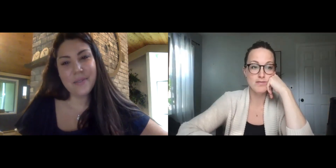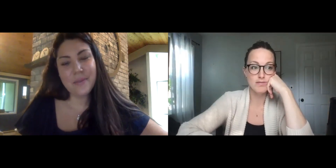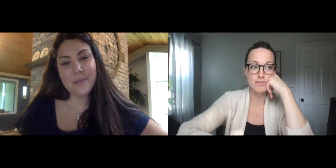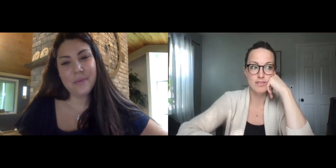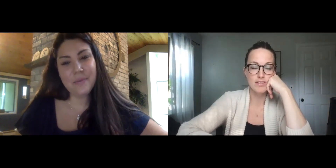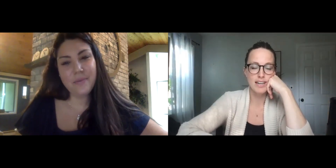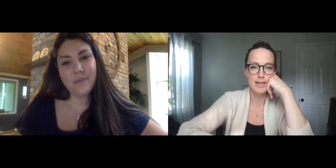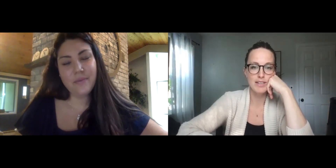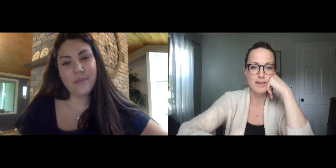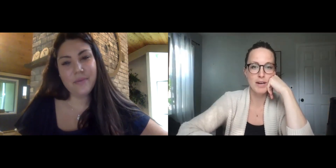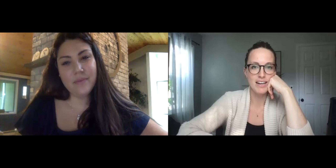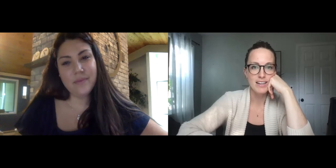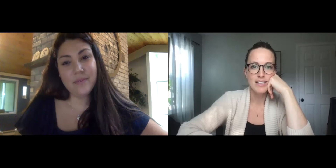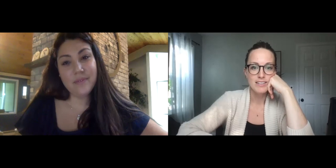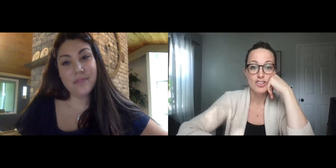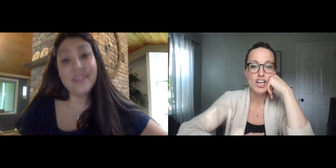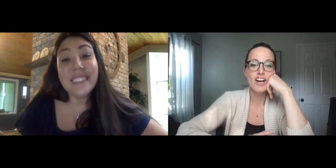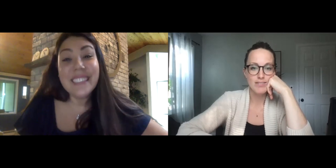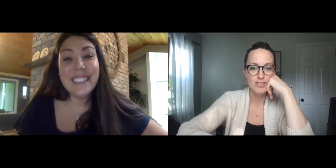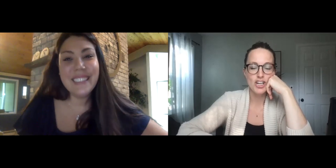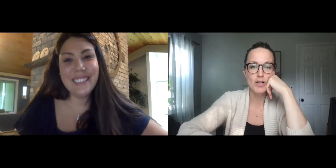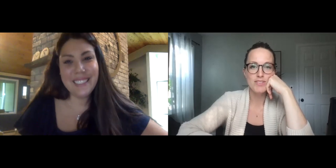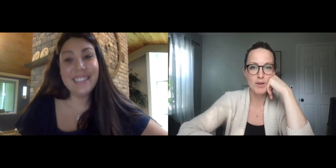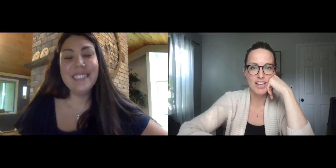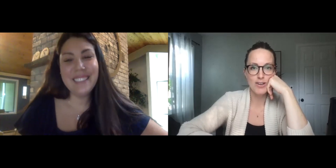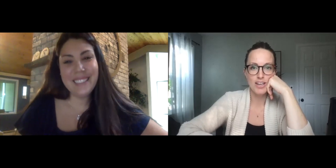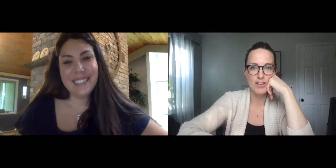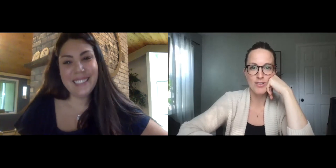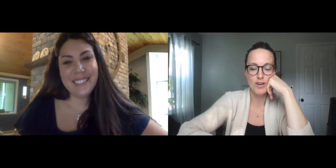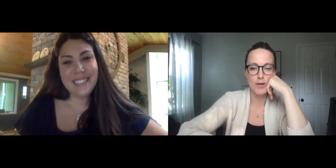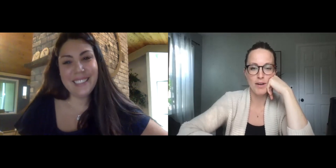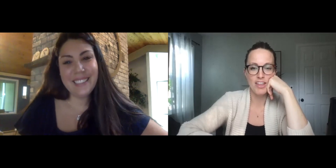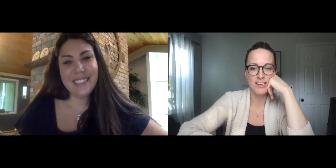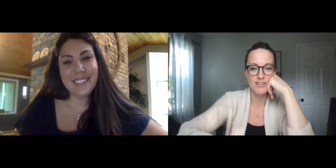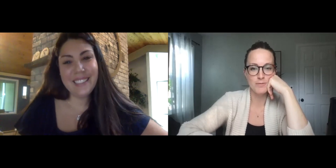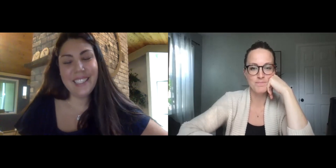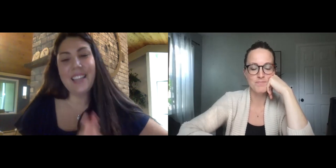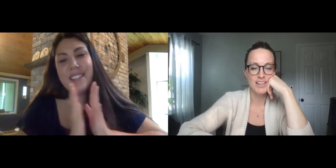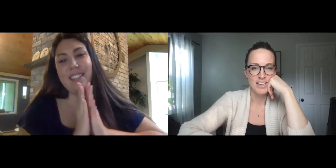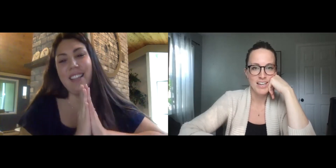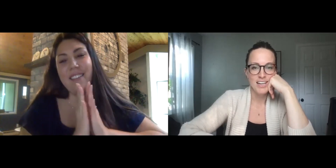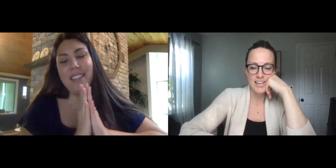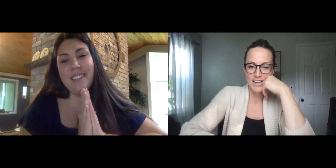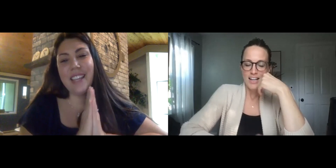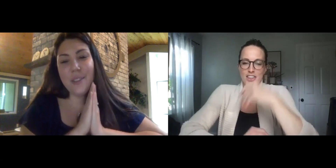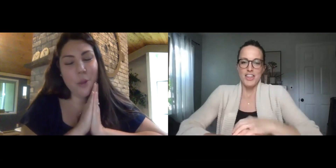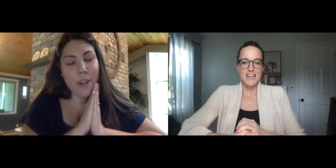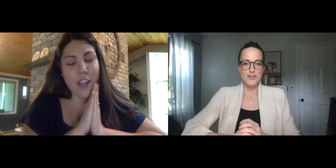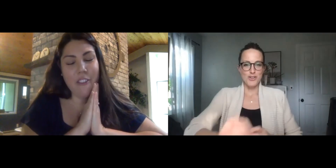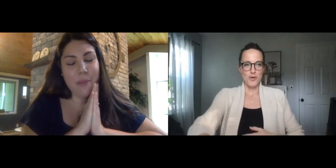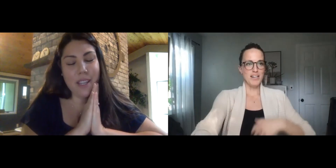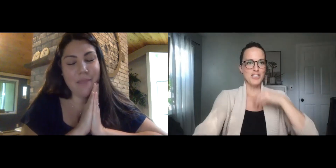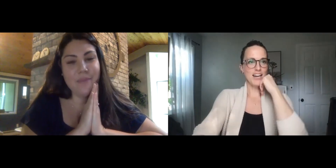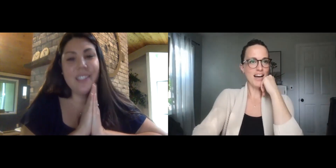knows, I keep saying somebody, share it with somebody that you think this would help, I think. So yeah, I love it. Thank you so much.